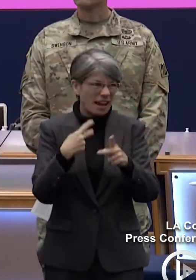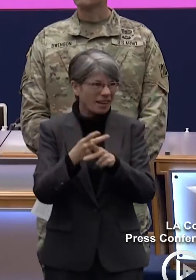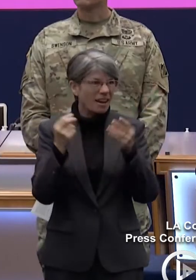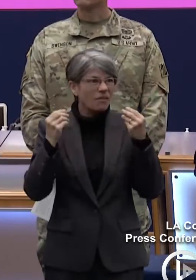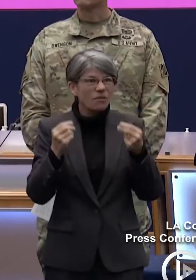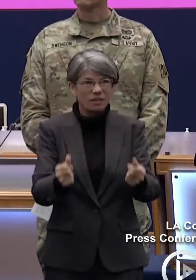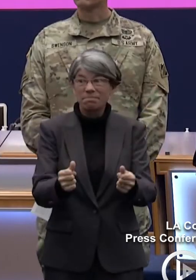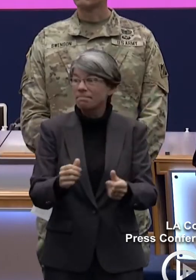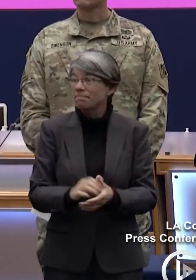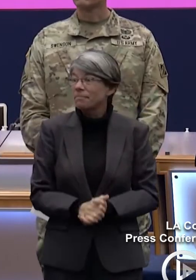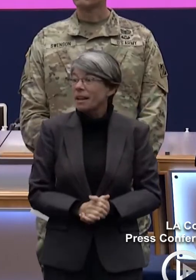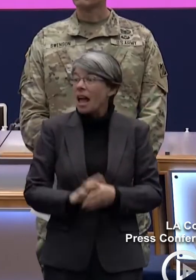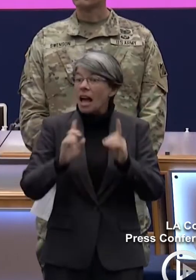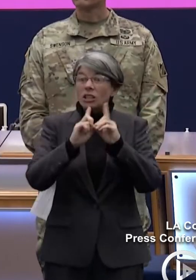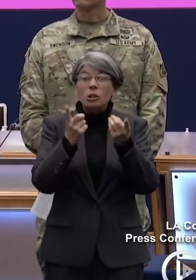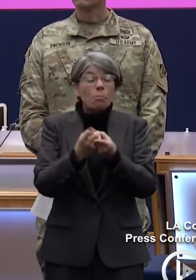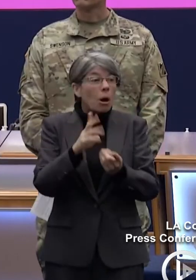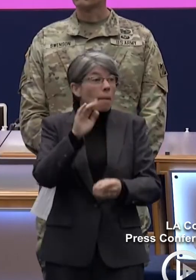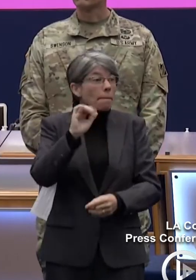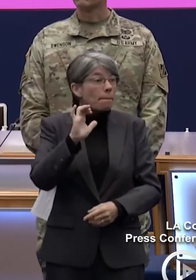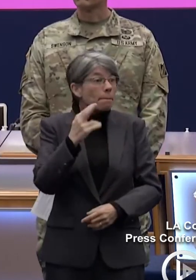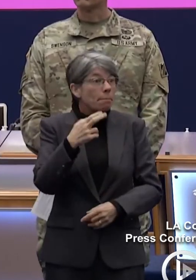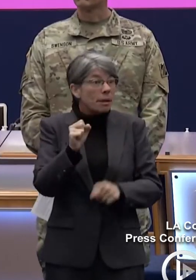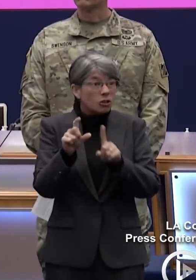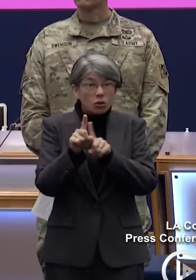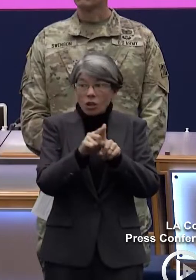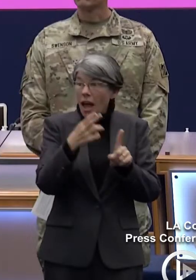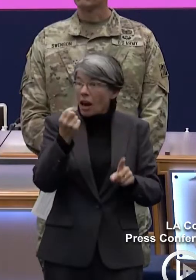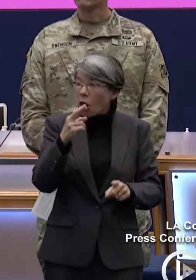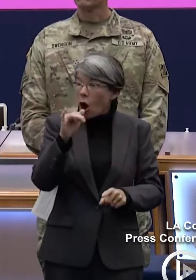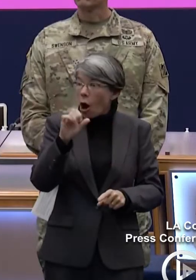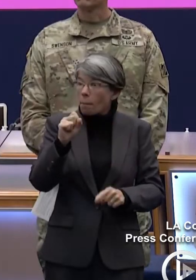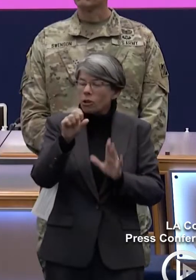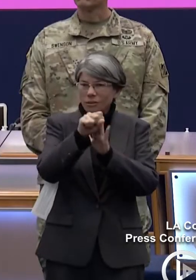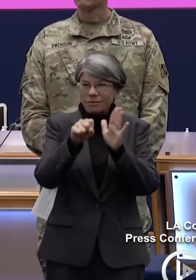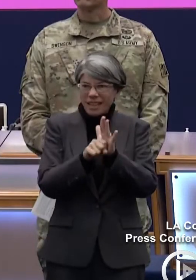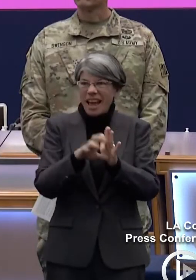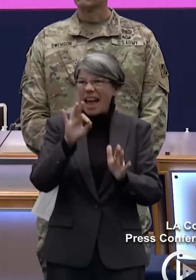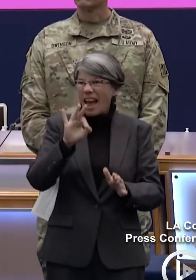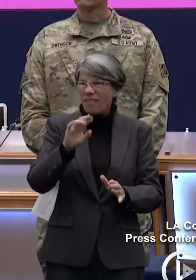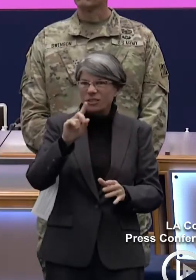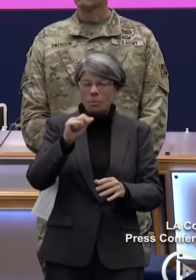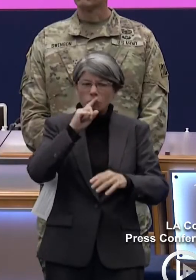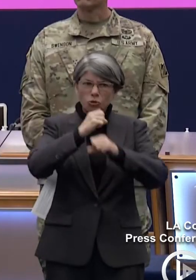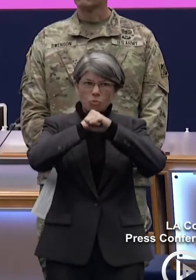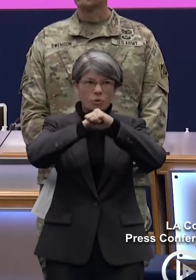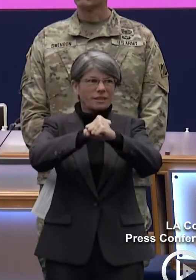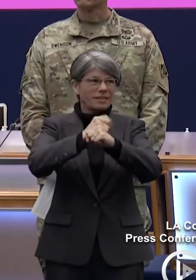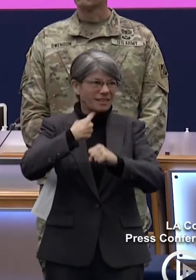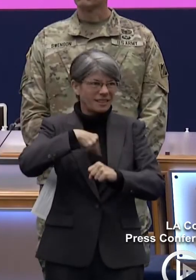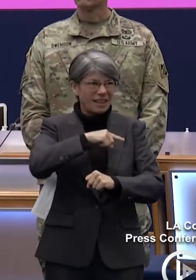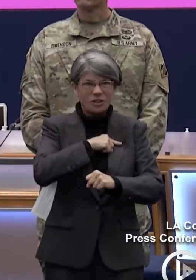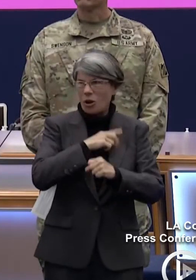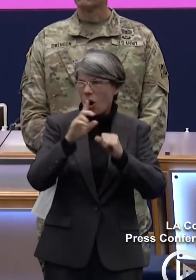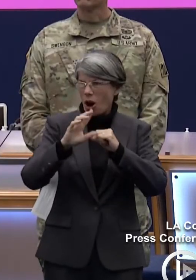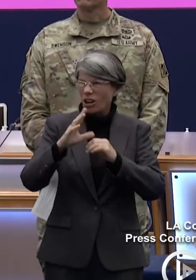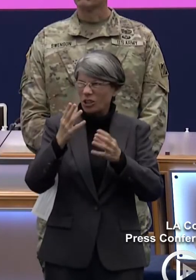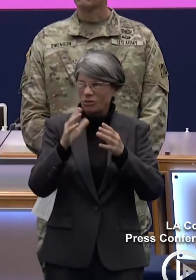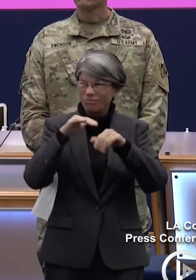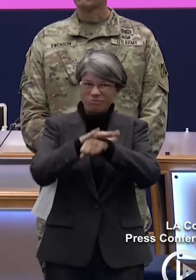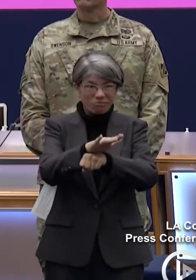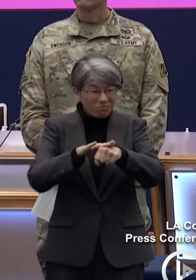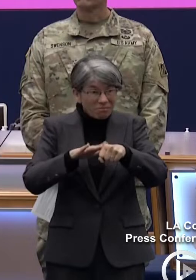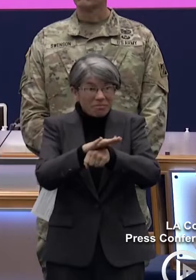efficiency. Our Department of Beaches and Harbors, as well as our state partners, have stepped up to protect our coastline, removing large debris